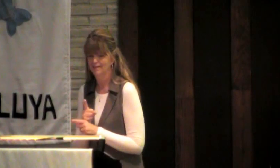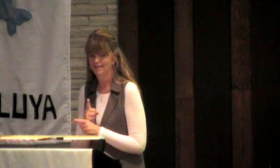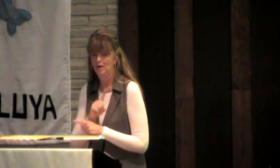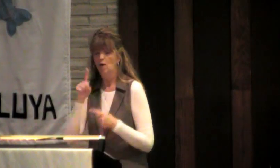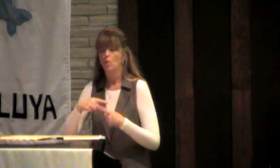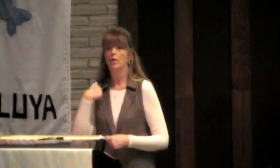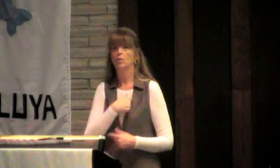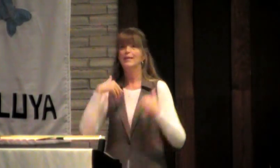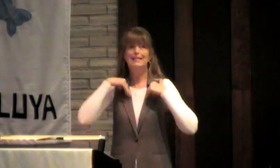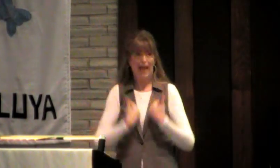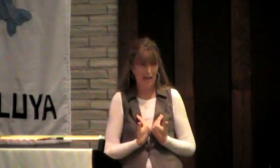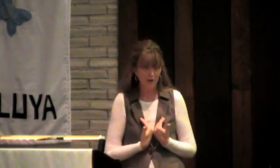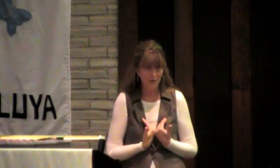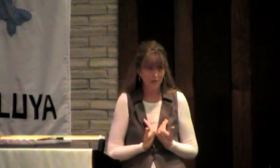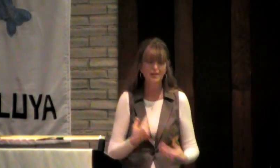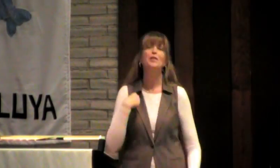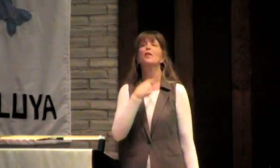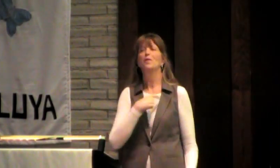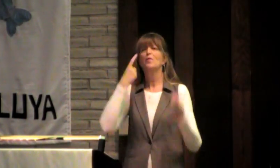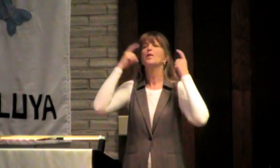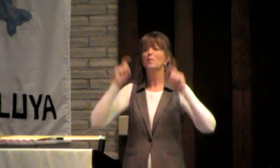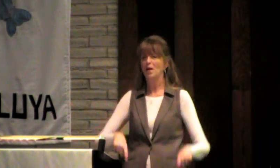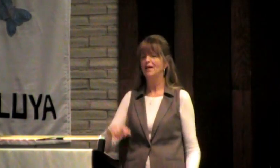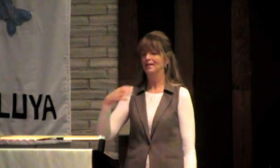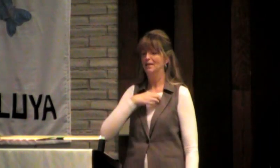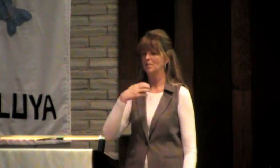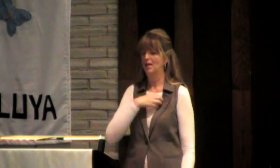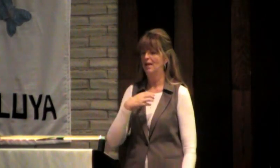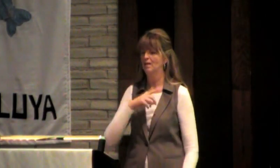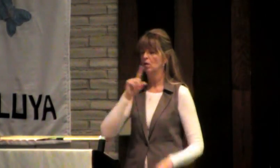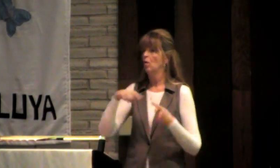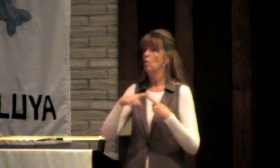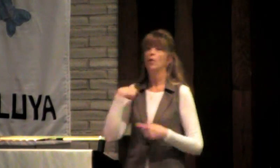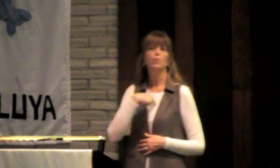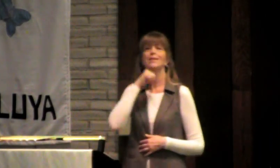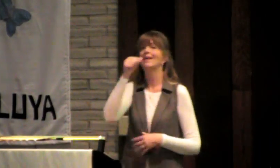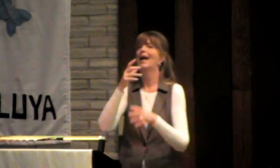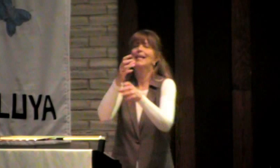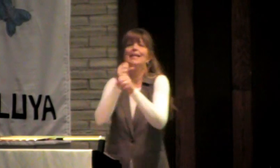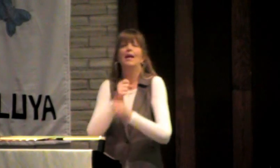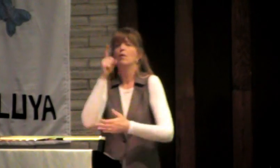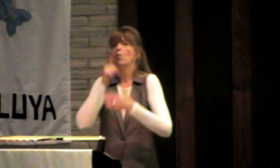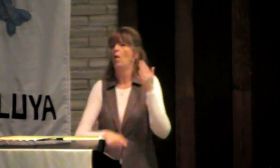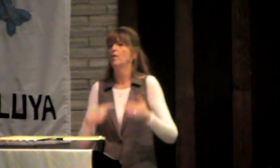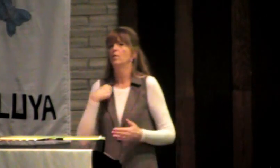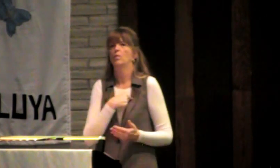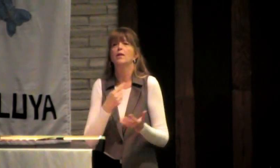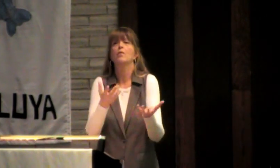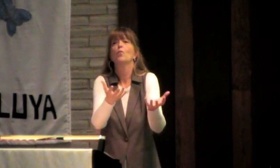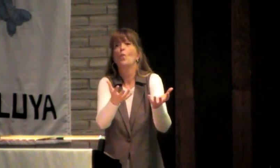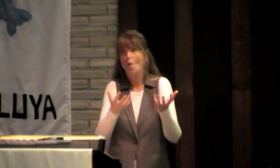right? When we're tired, we cry and complain. When we don't get what we